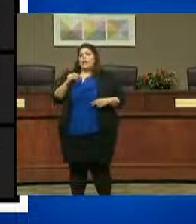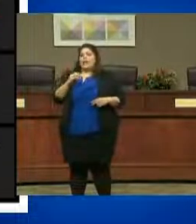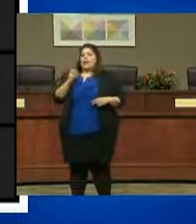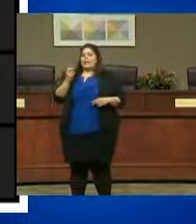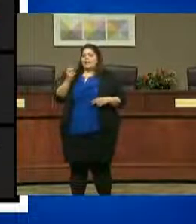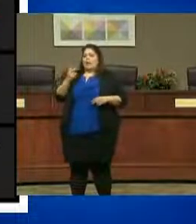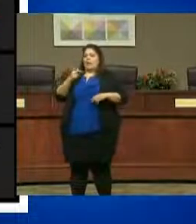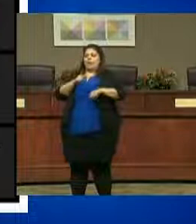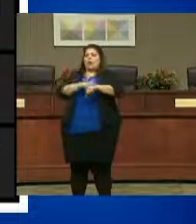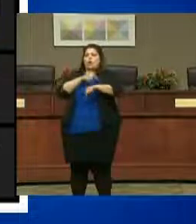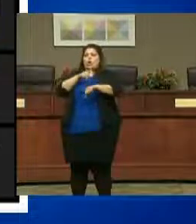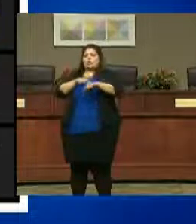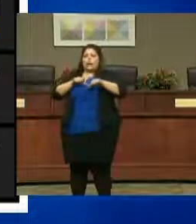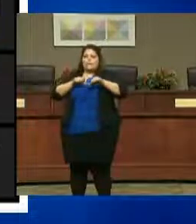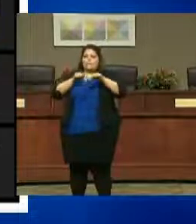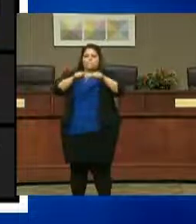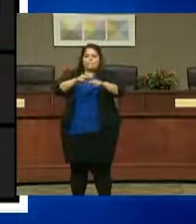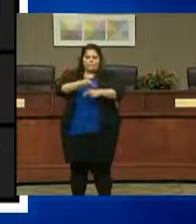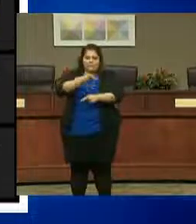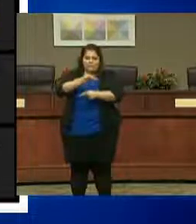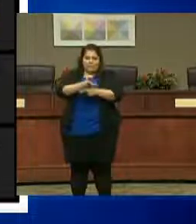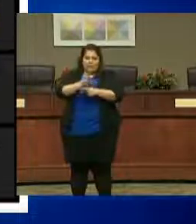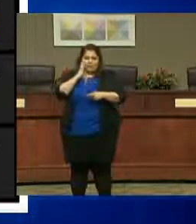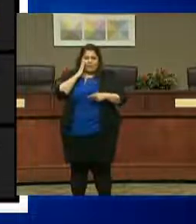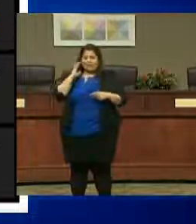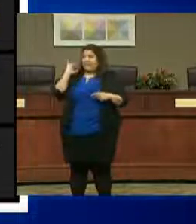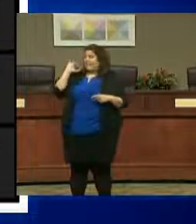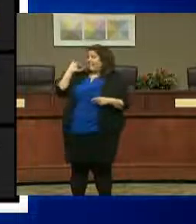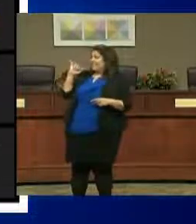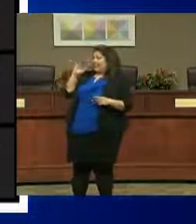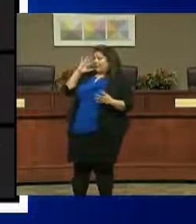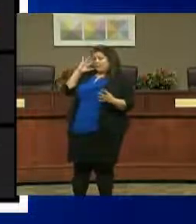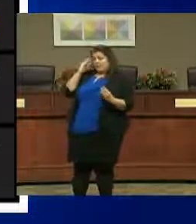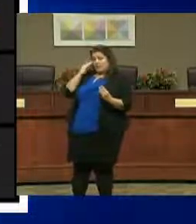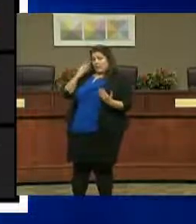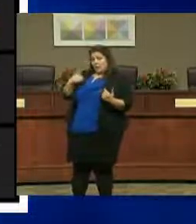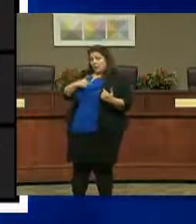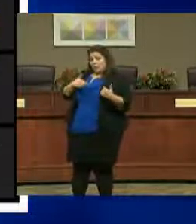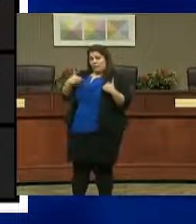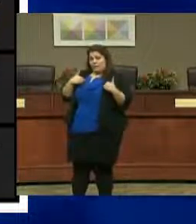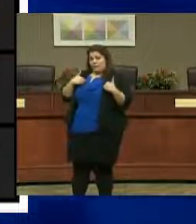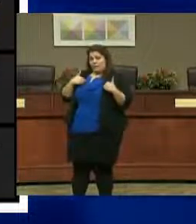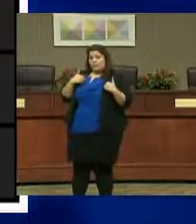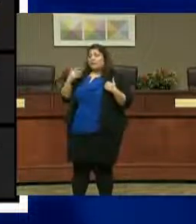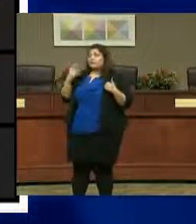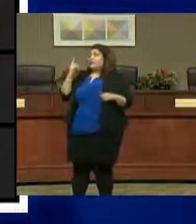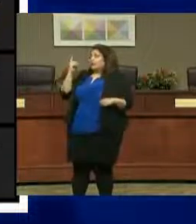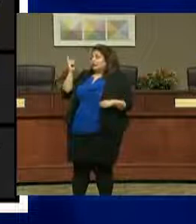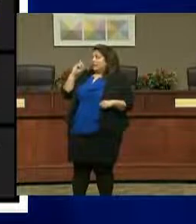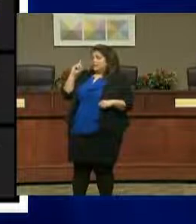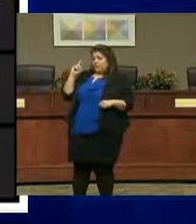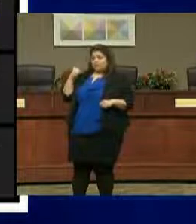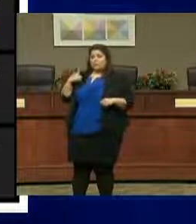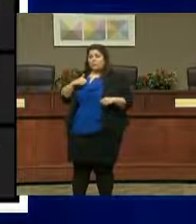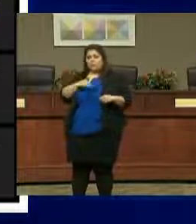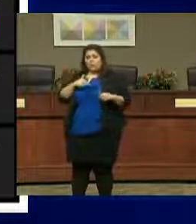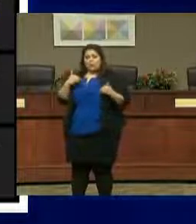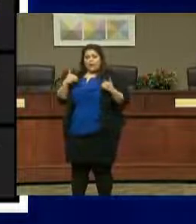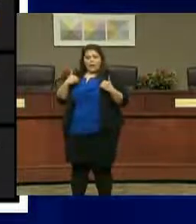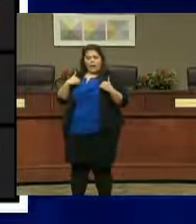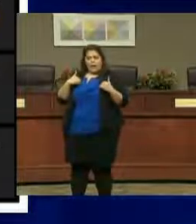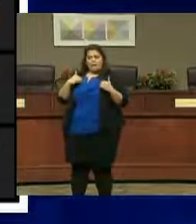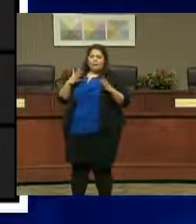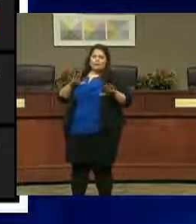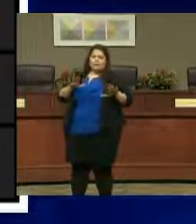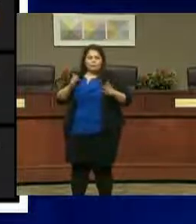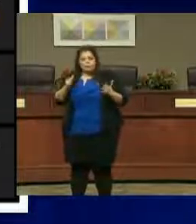available beds. That's the data that we have. We also have the capacity in this dashboard. It's not showing